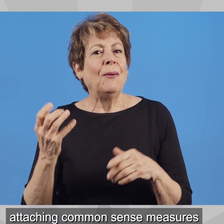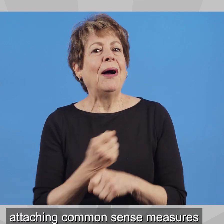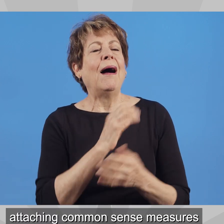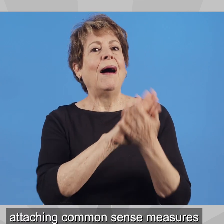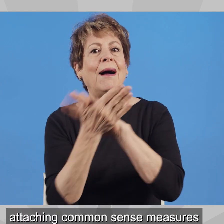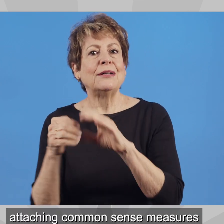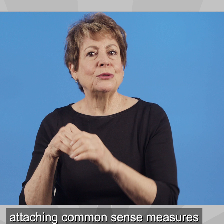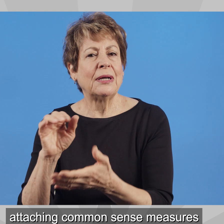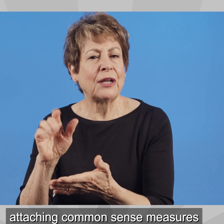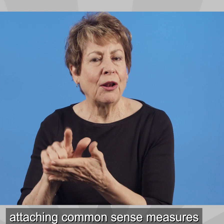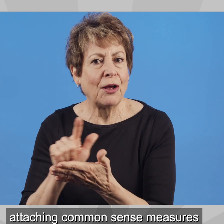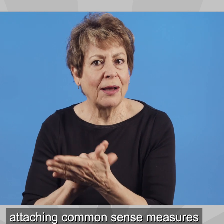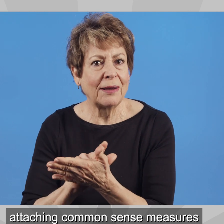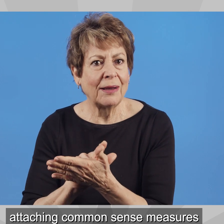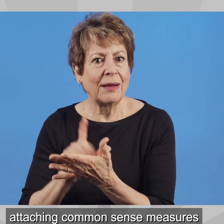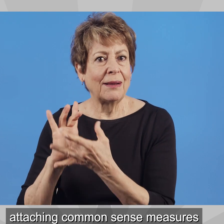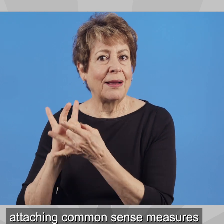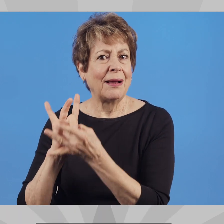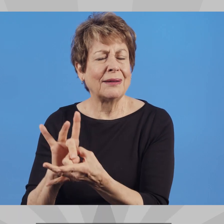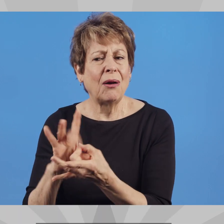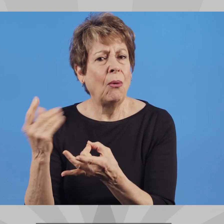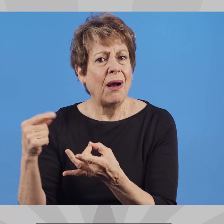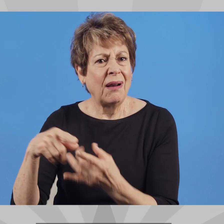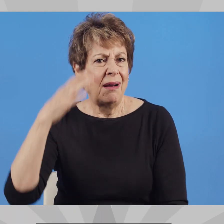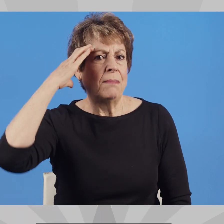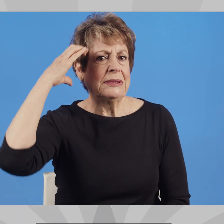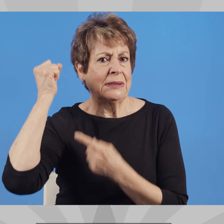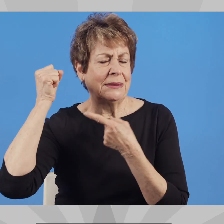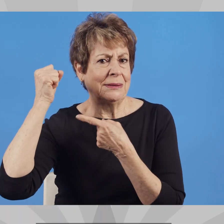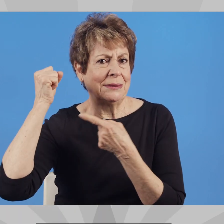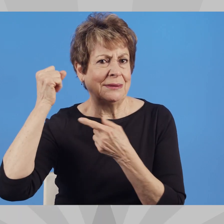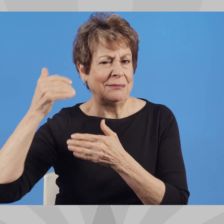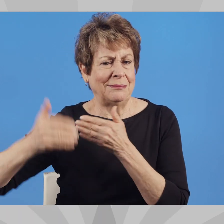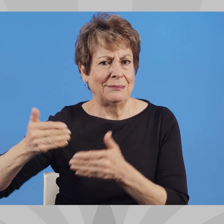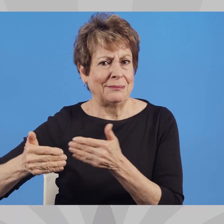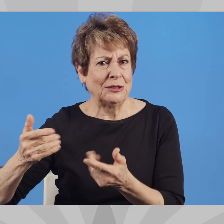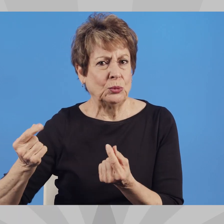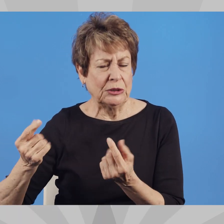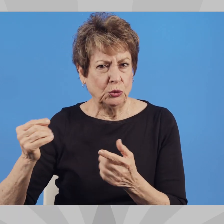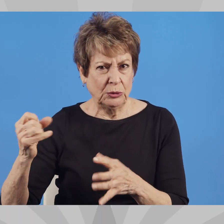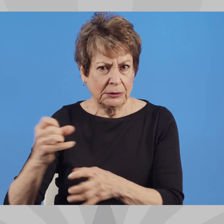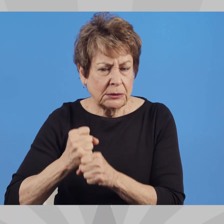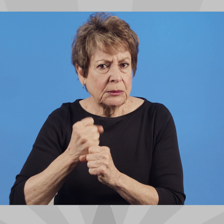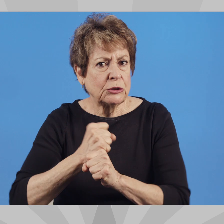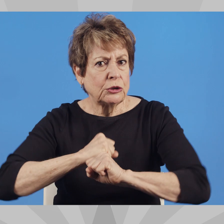attaching common sense measures to secure our elections to must-pass legislation,